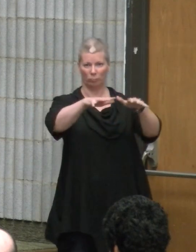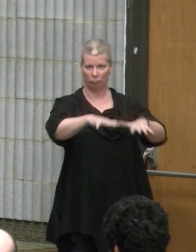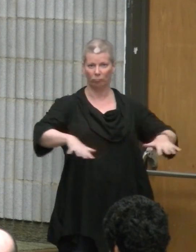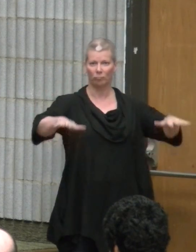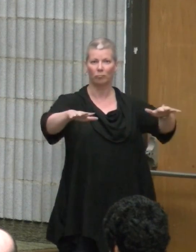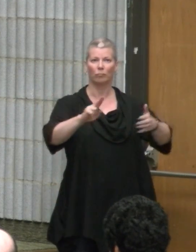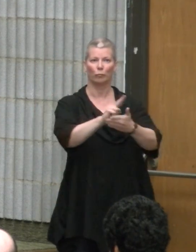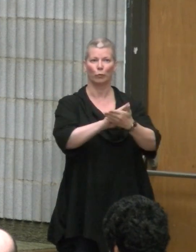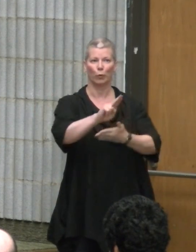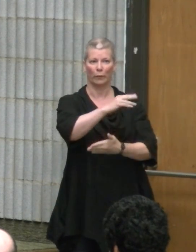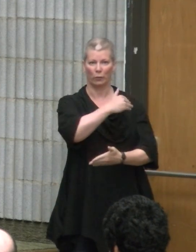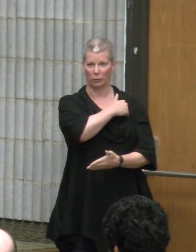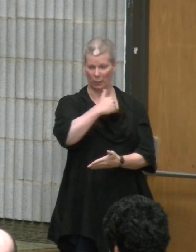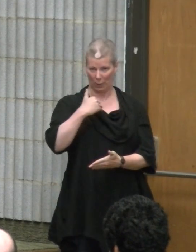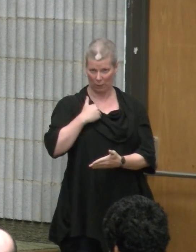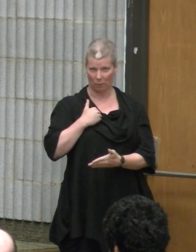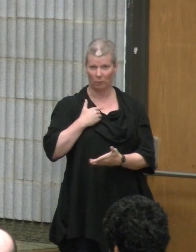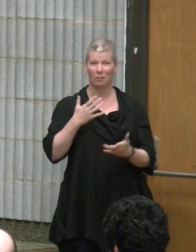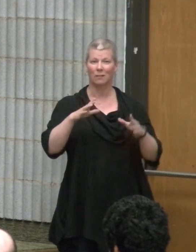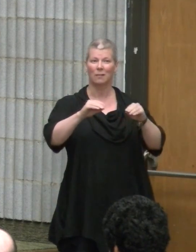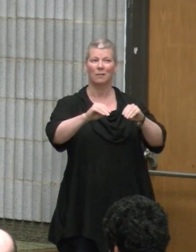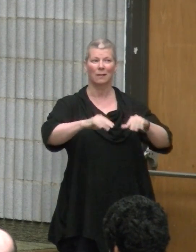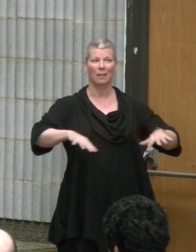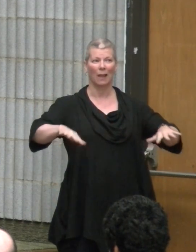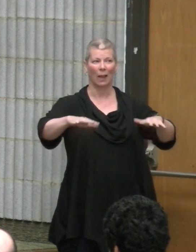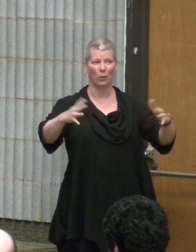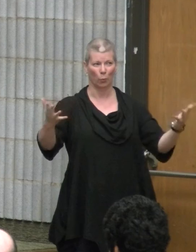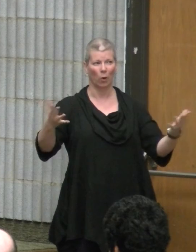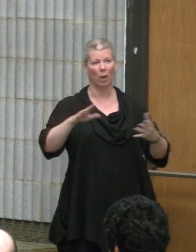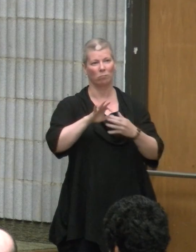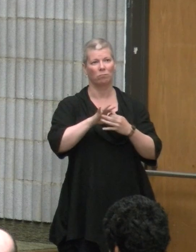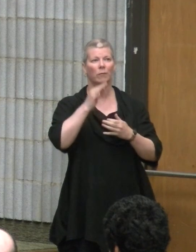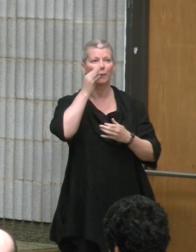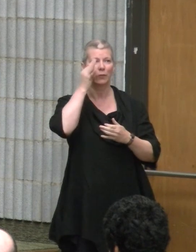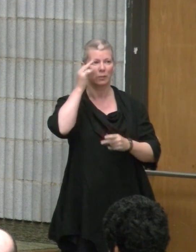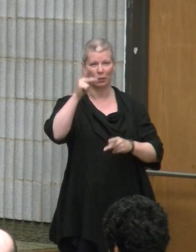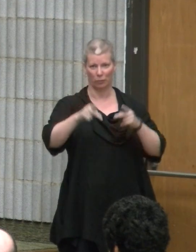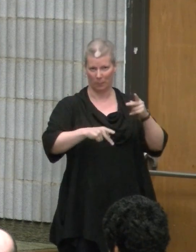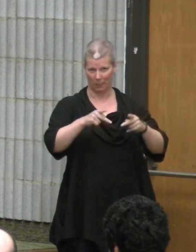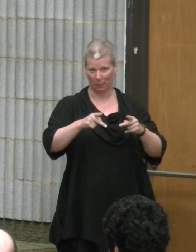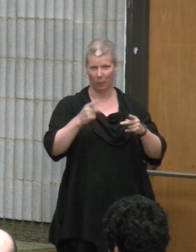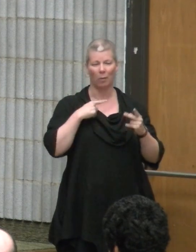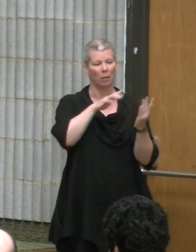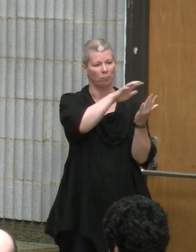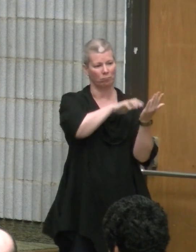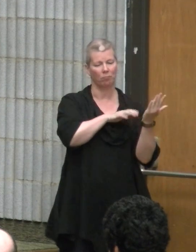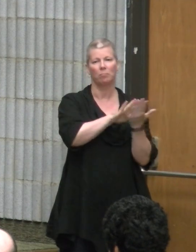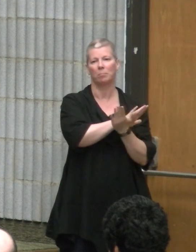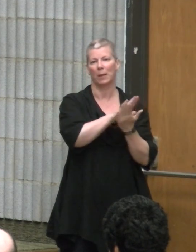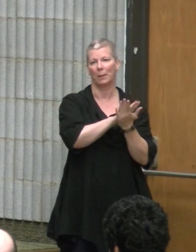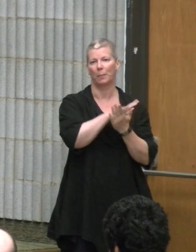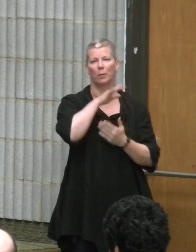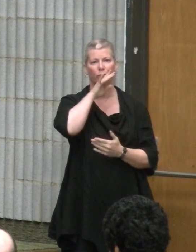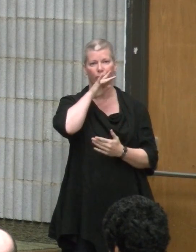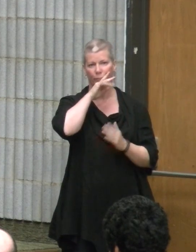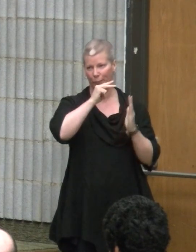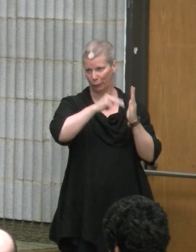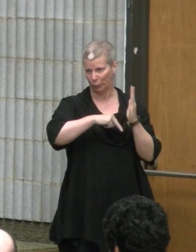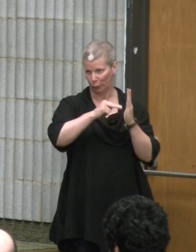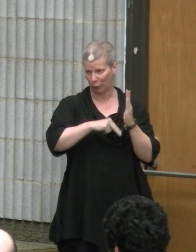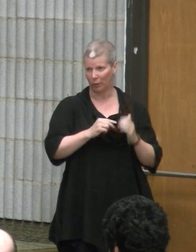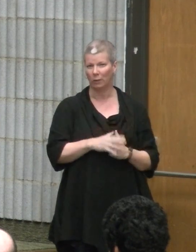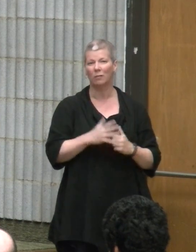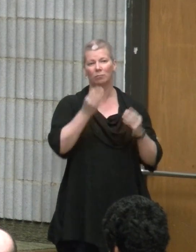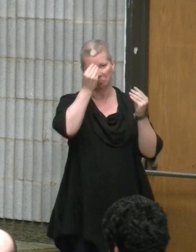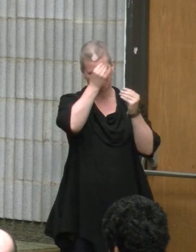on unceded First Nations territory, so I'm just going to read a statement of that. So, I would like to